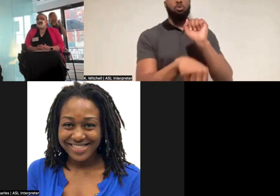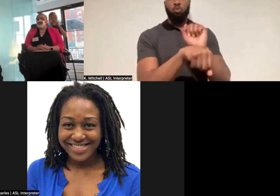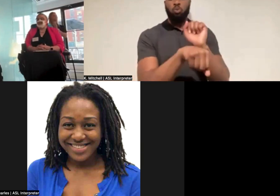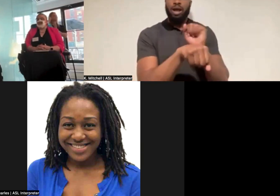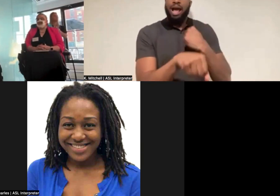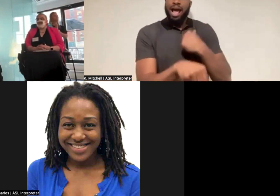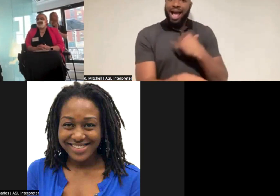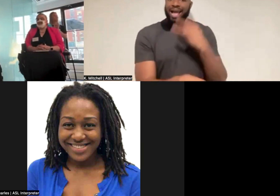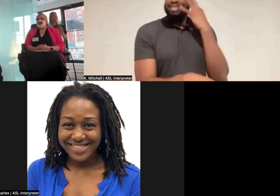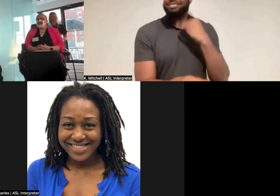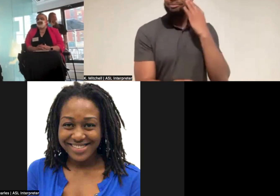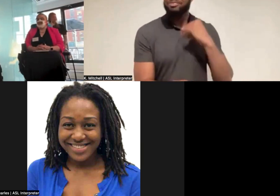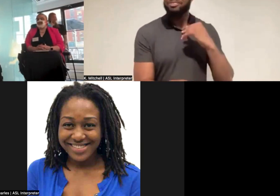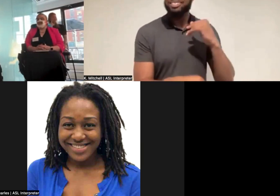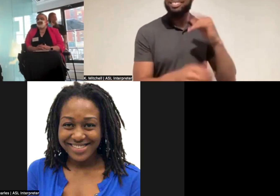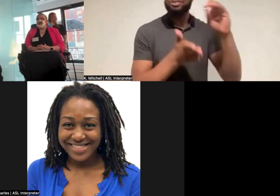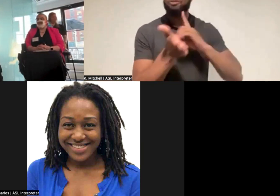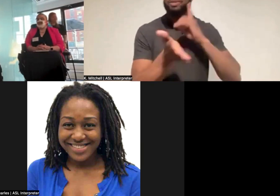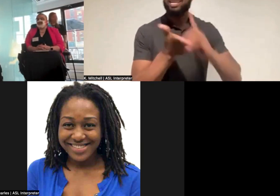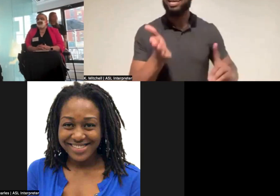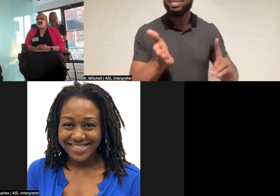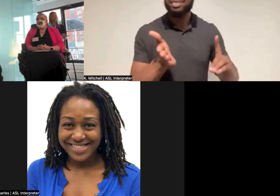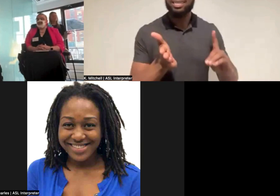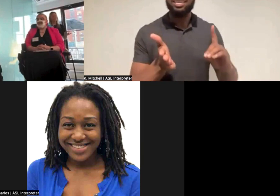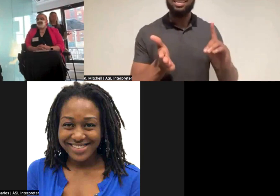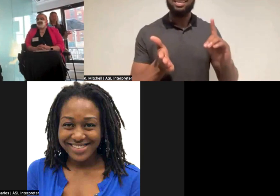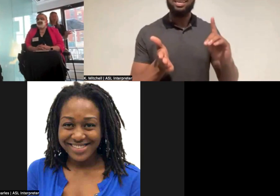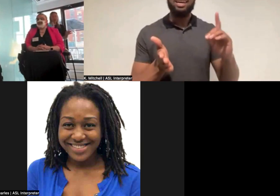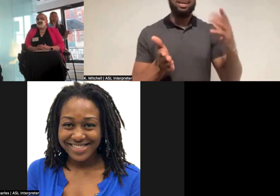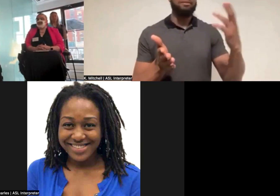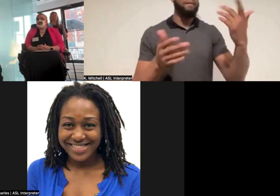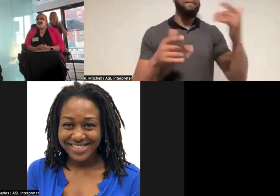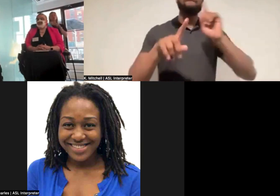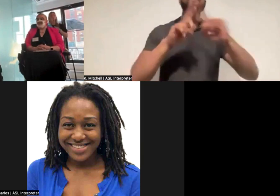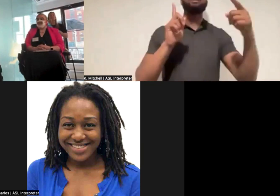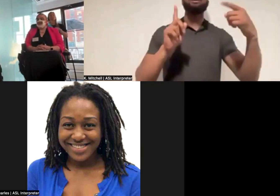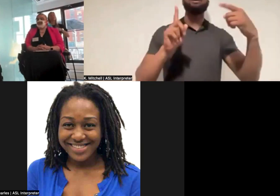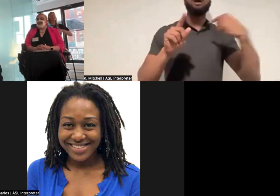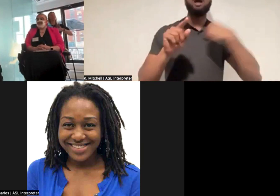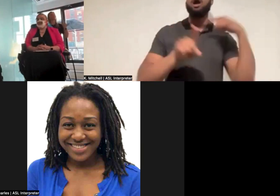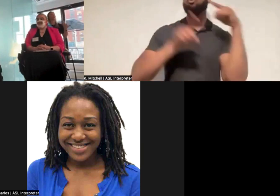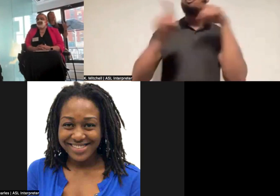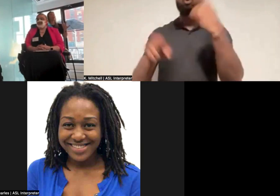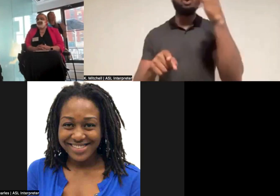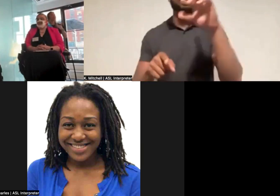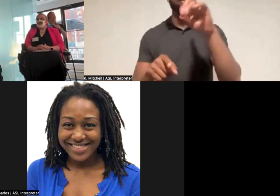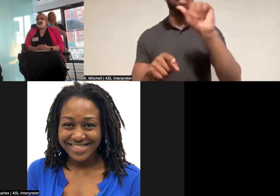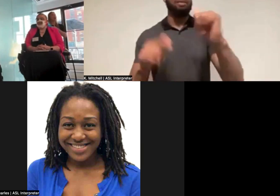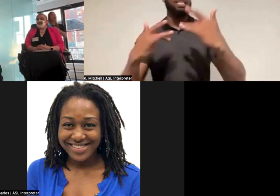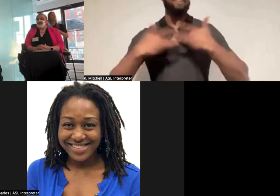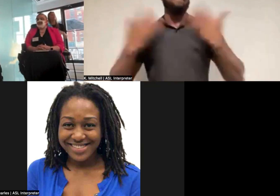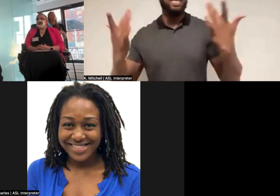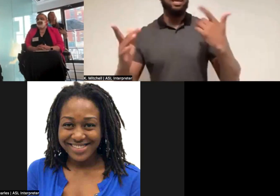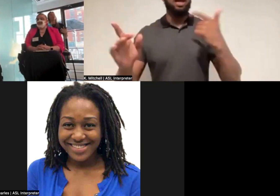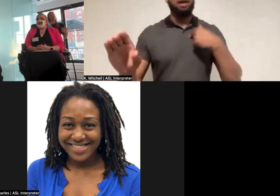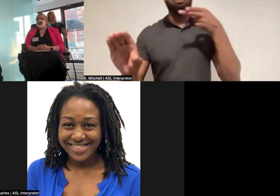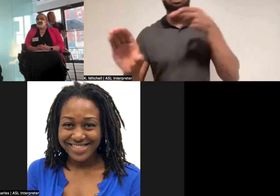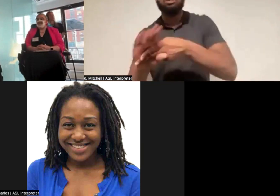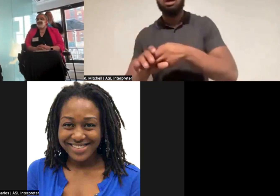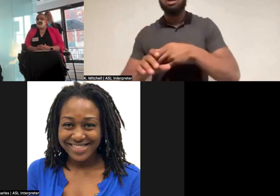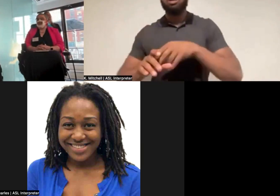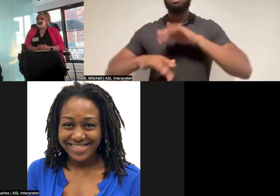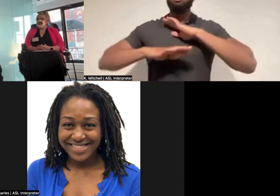know, but I would have like a disability event that I would go to and it was just really, that really